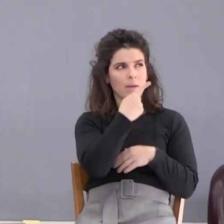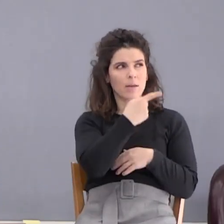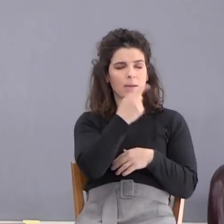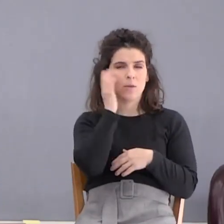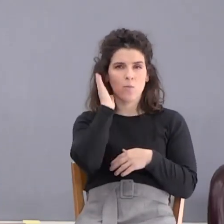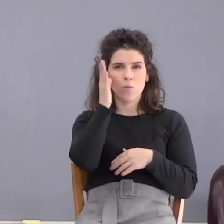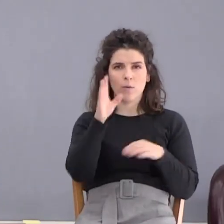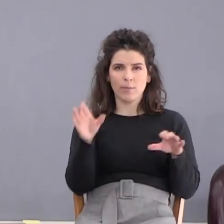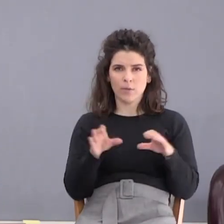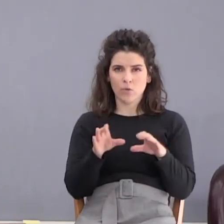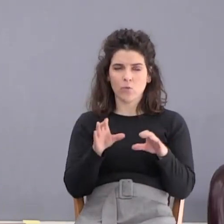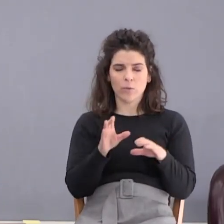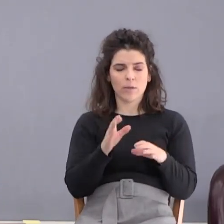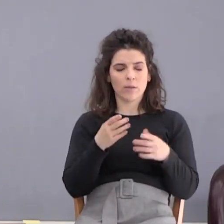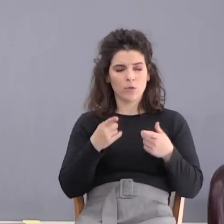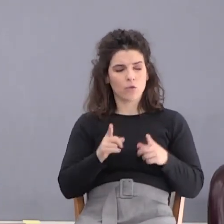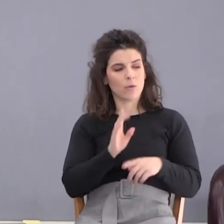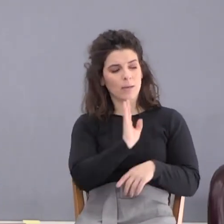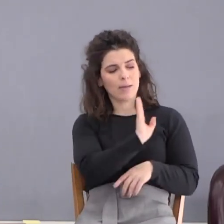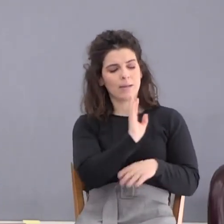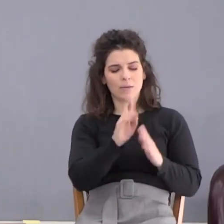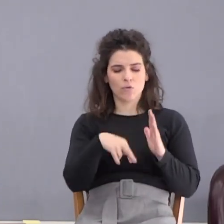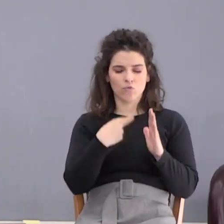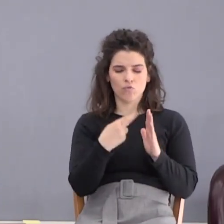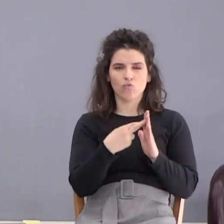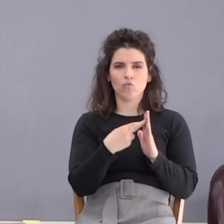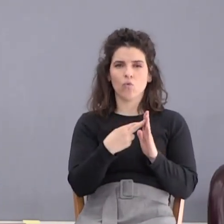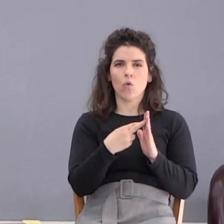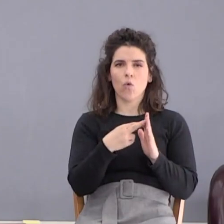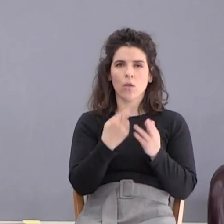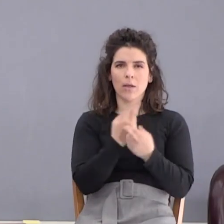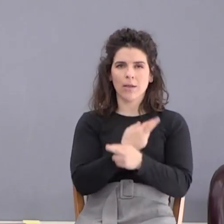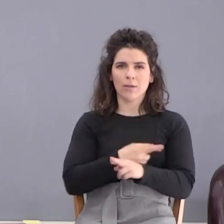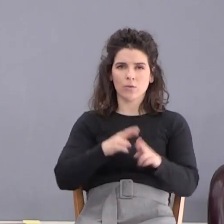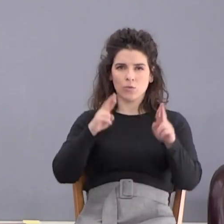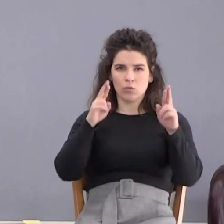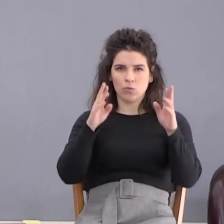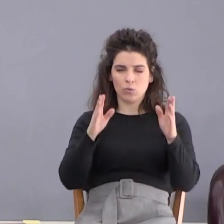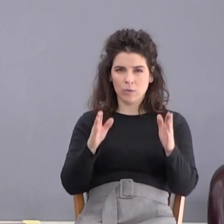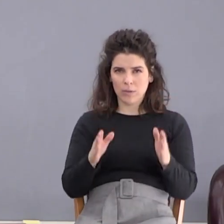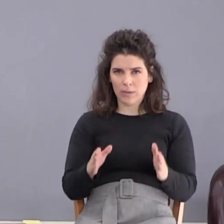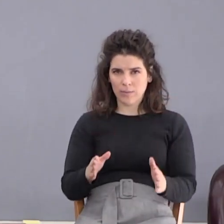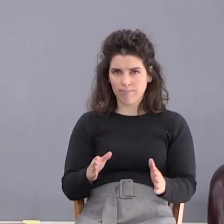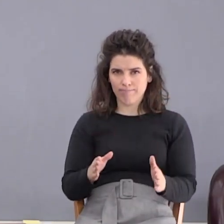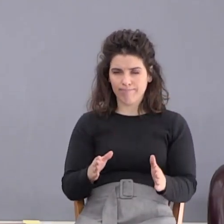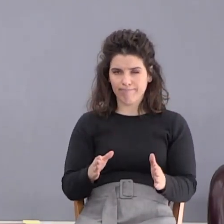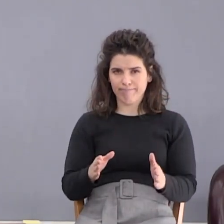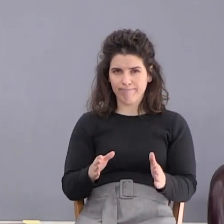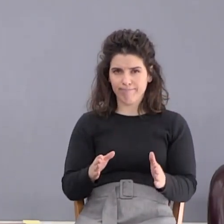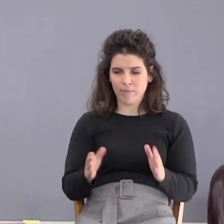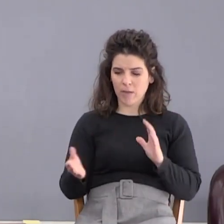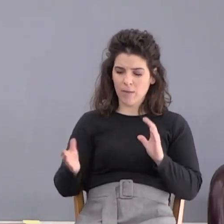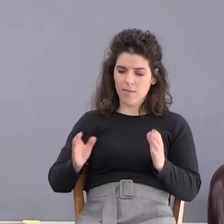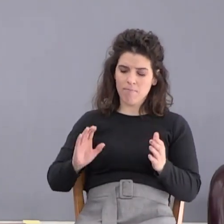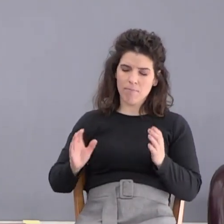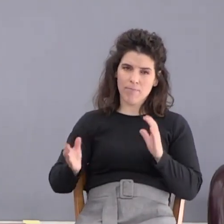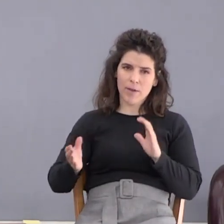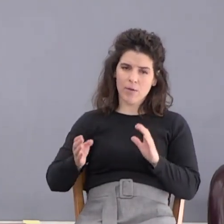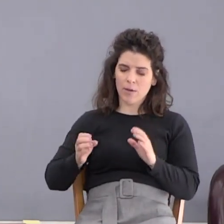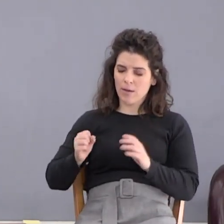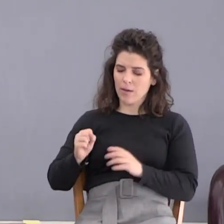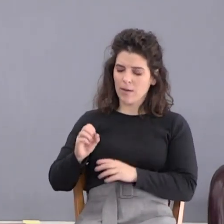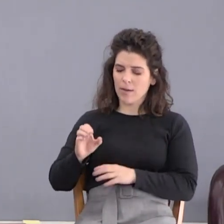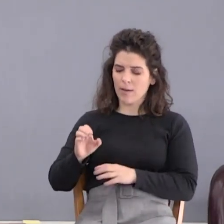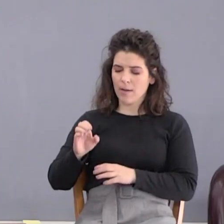doing in his role as Redeemer, likening it to a